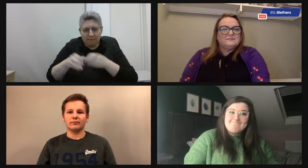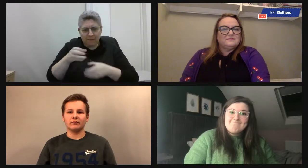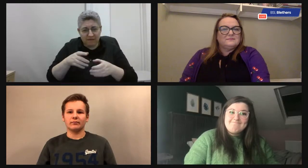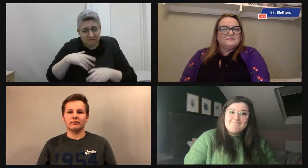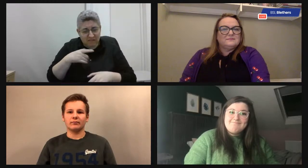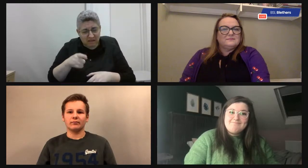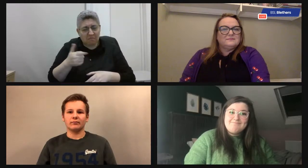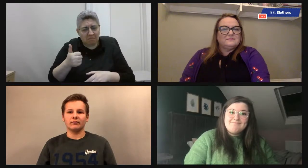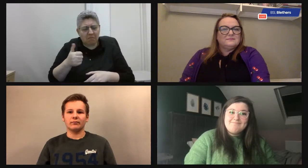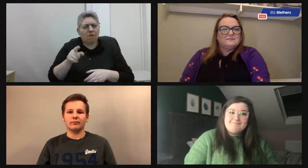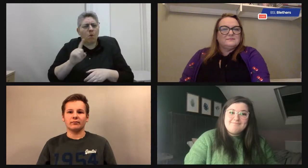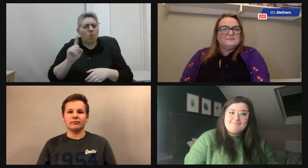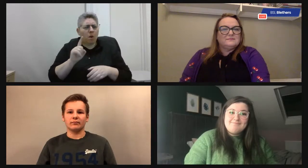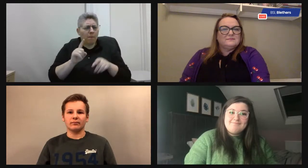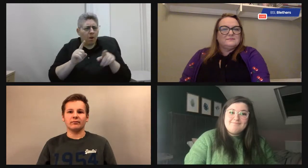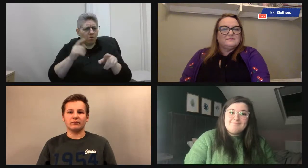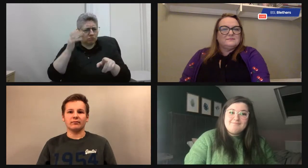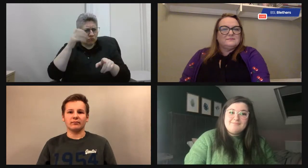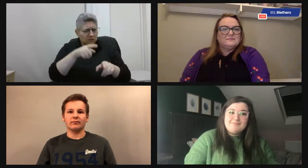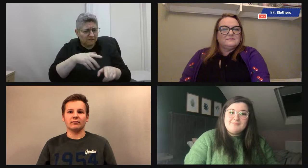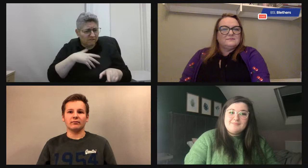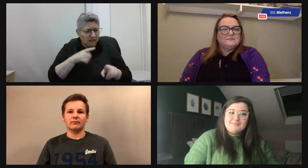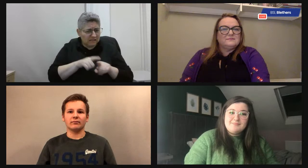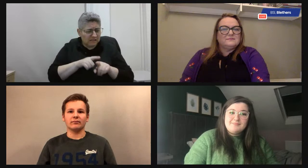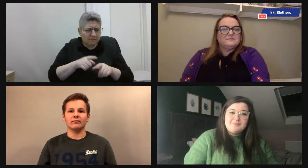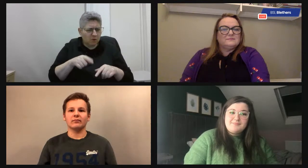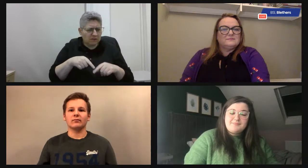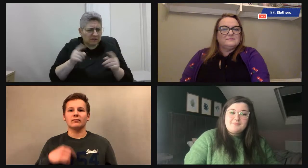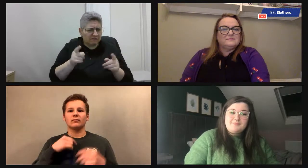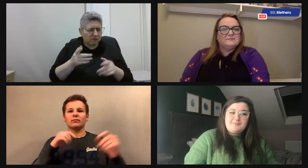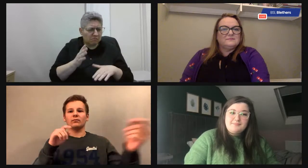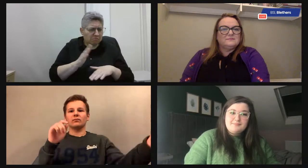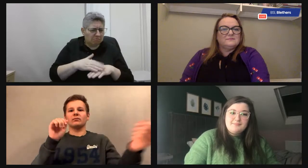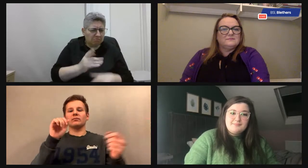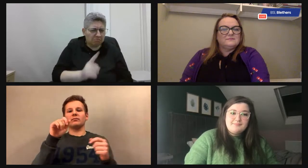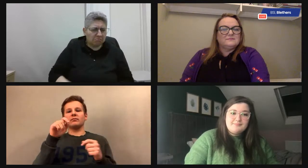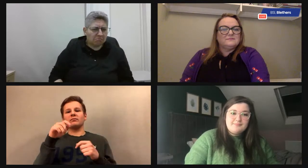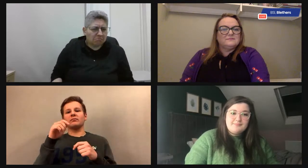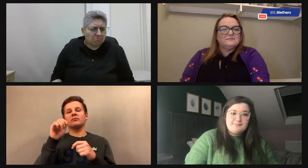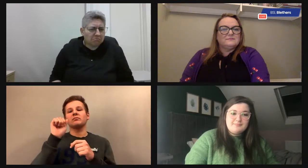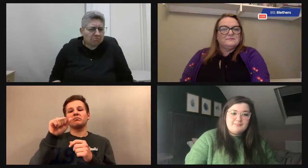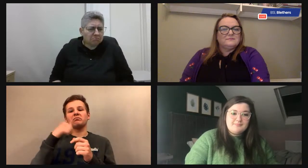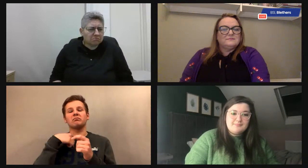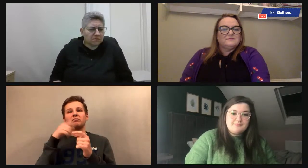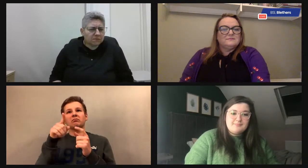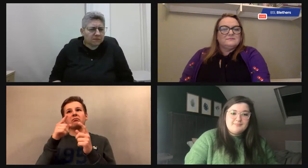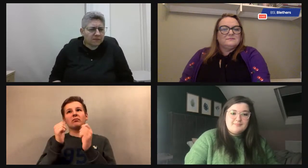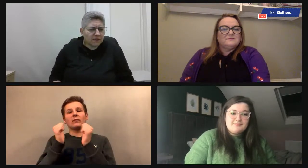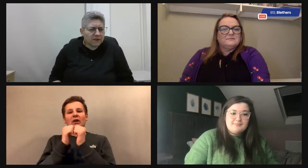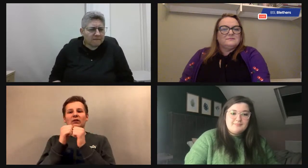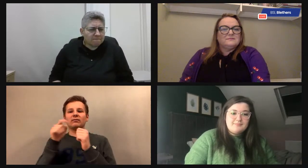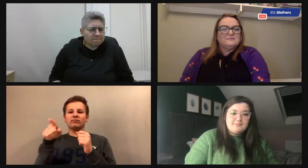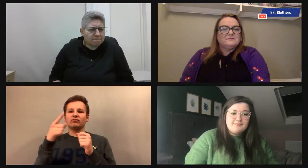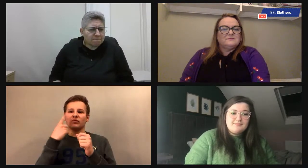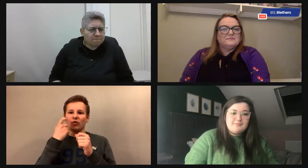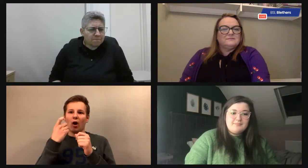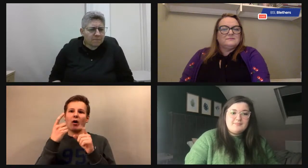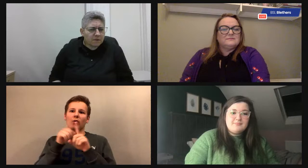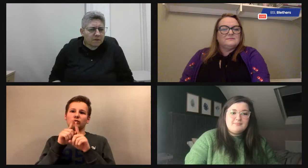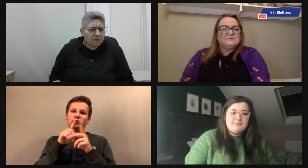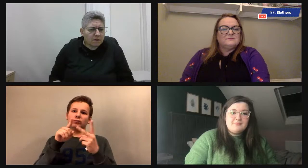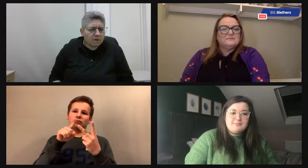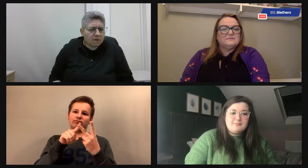but who have had experience of the digital era and can kind of empathize. Is that the same for you, Kristers, or do you feel